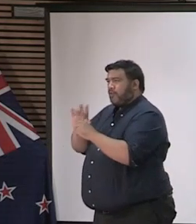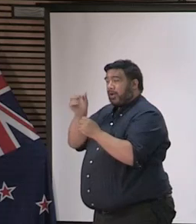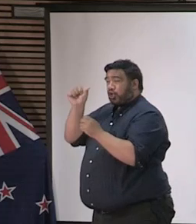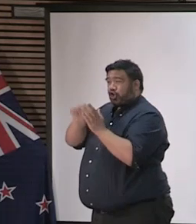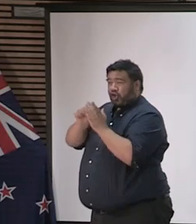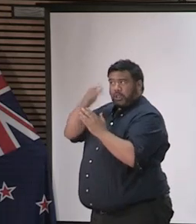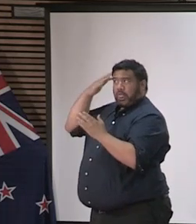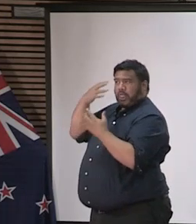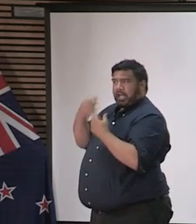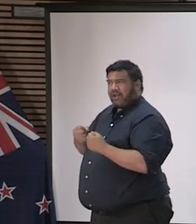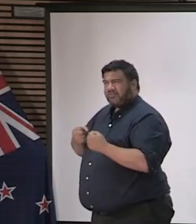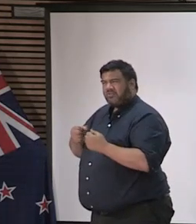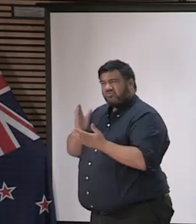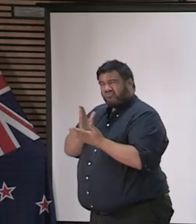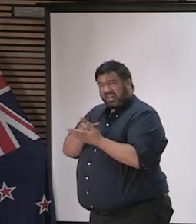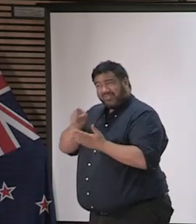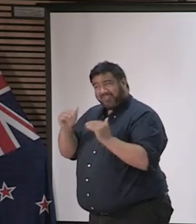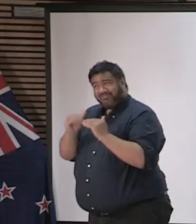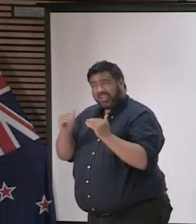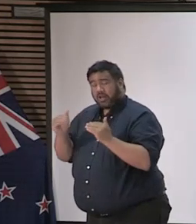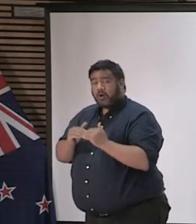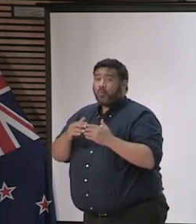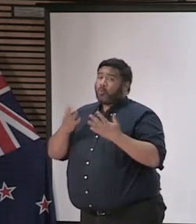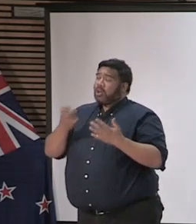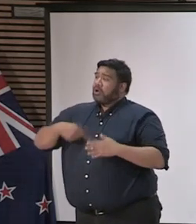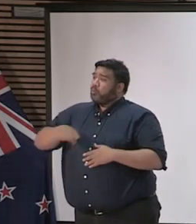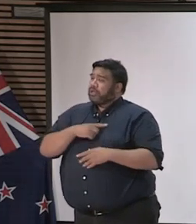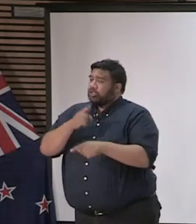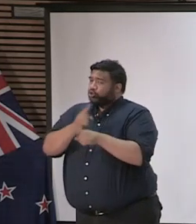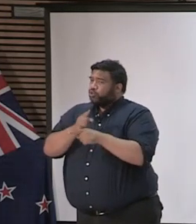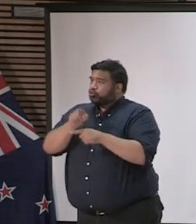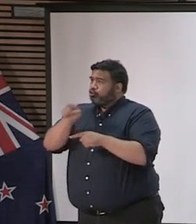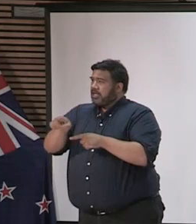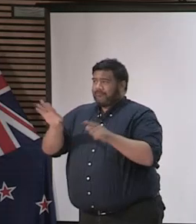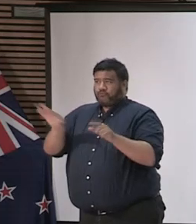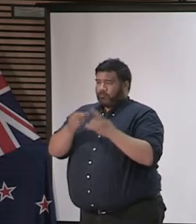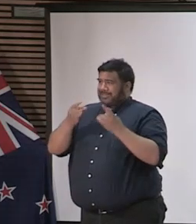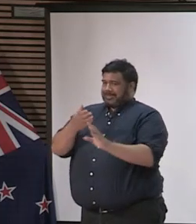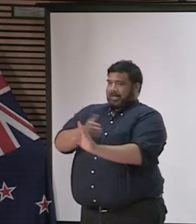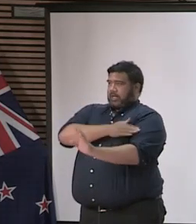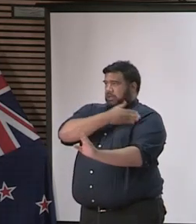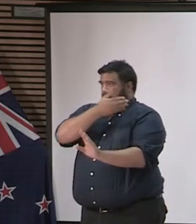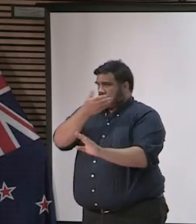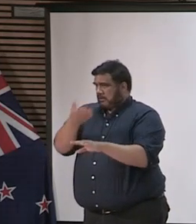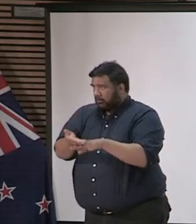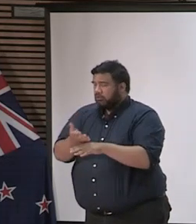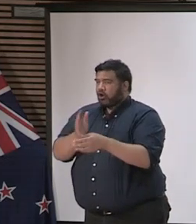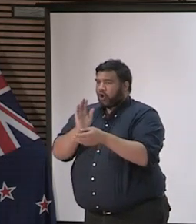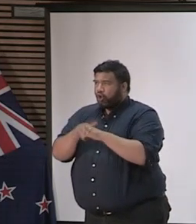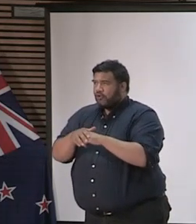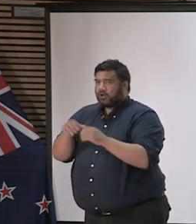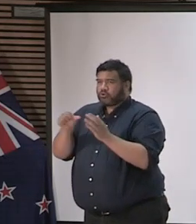quickly, and we've provided advice right from early on and have been in active discussion with the full range of professional groups